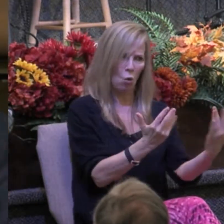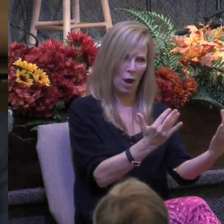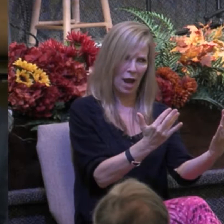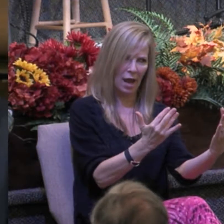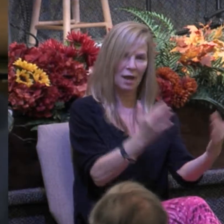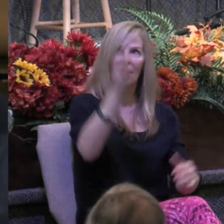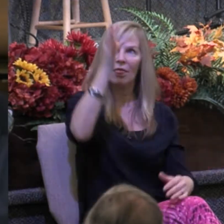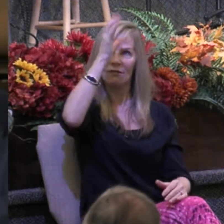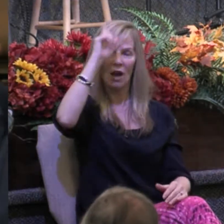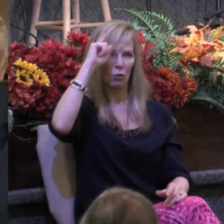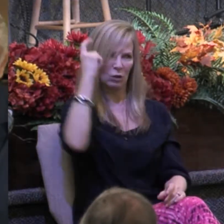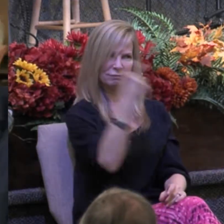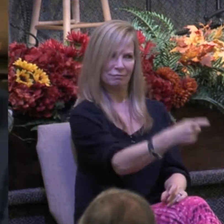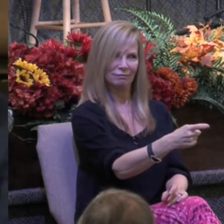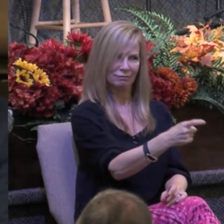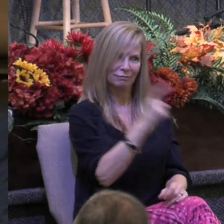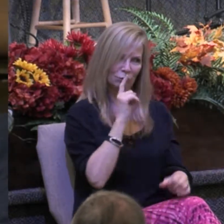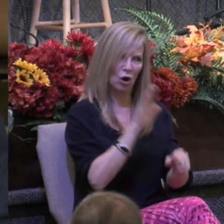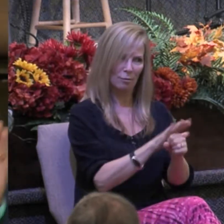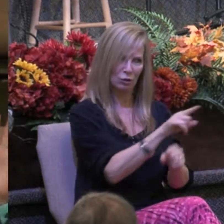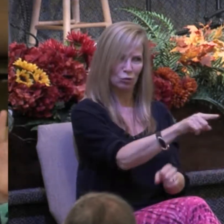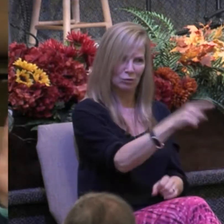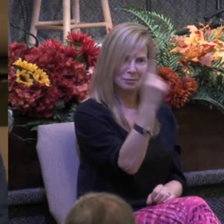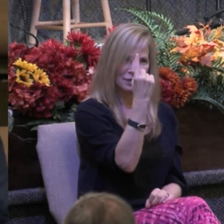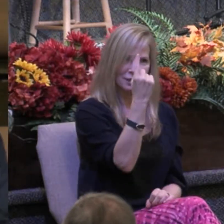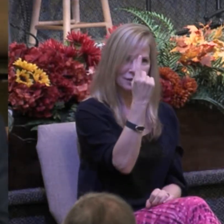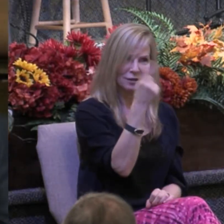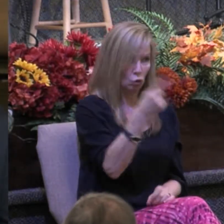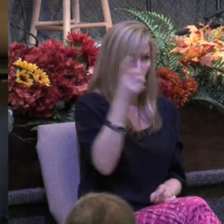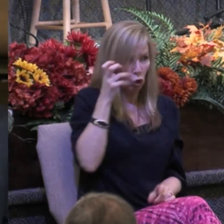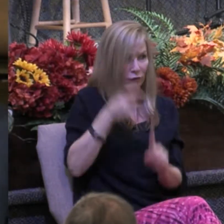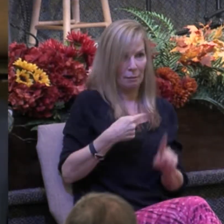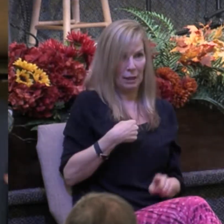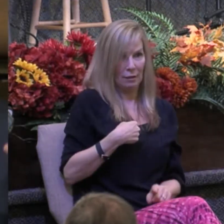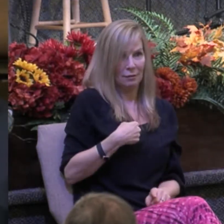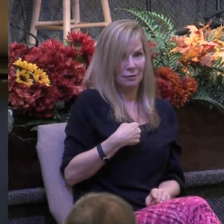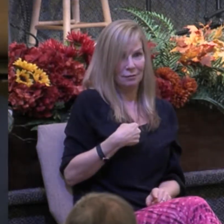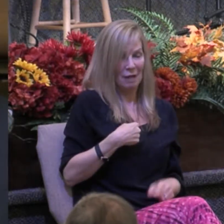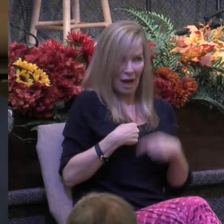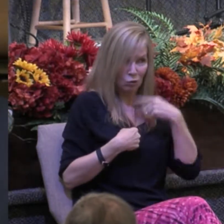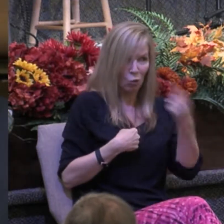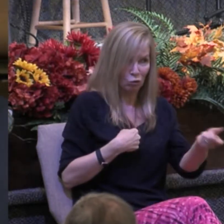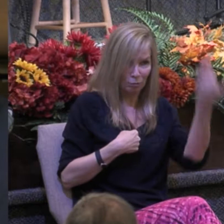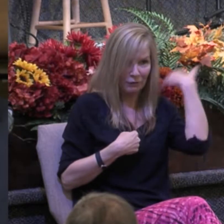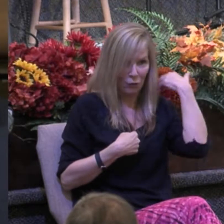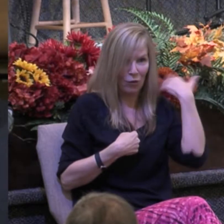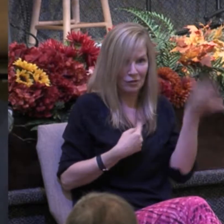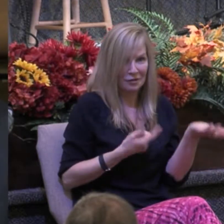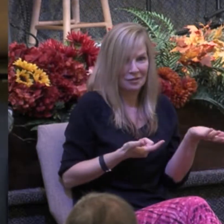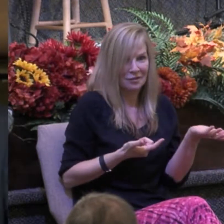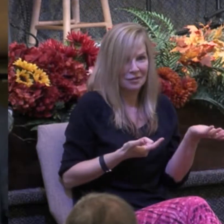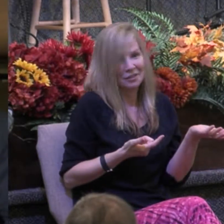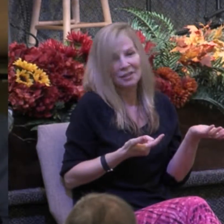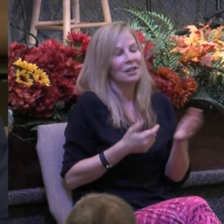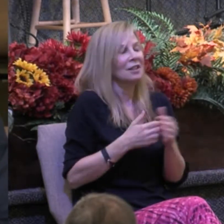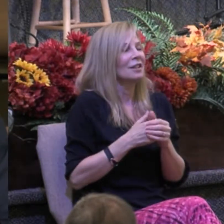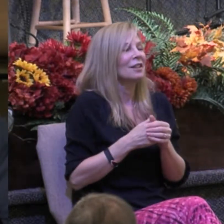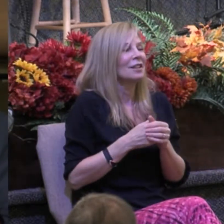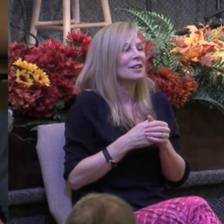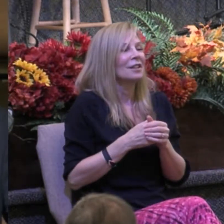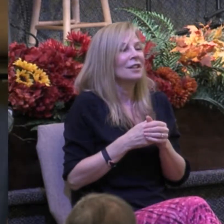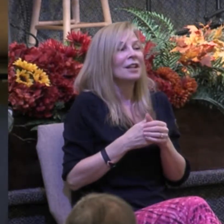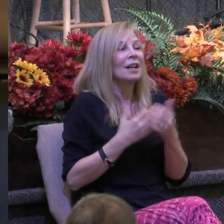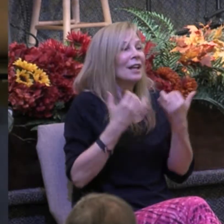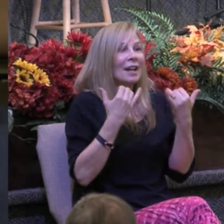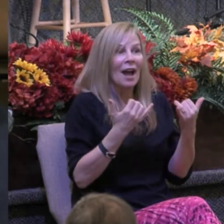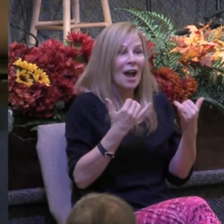the Father has promised, which he says that you heard from me, meaning he told them about this promise from the Father. Now, the promise that